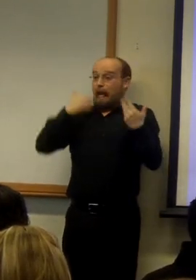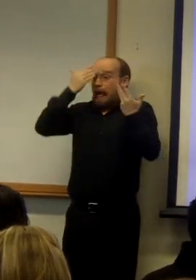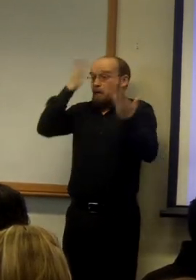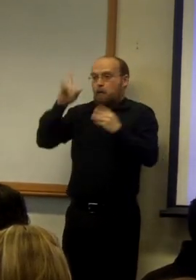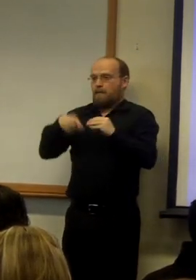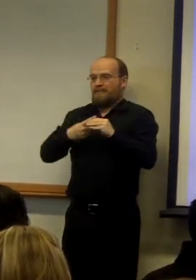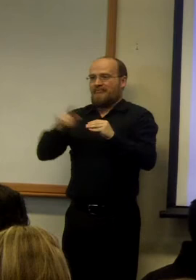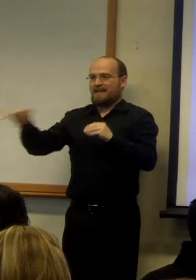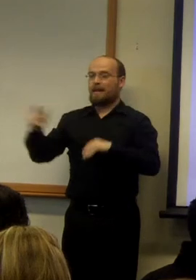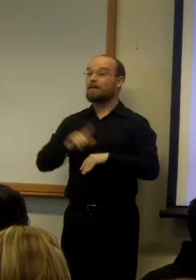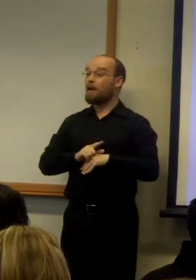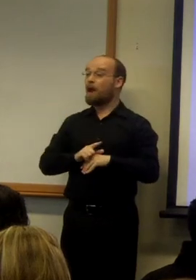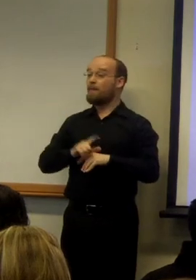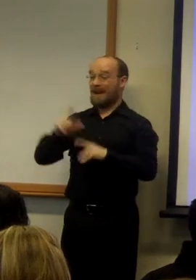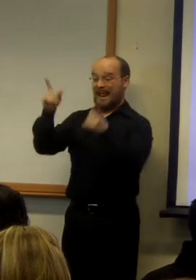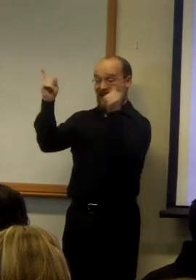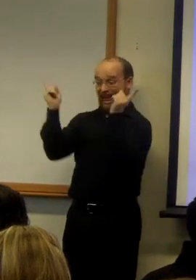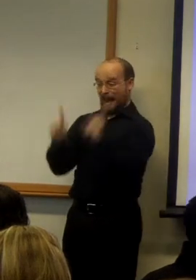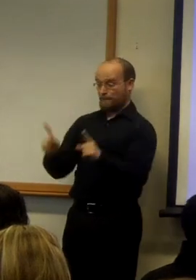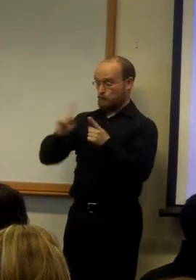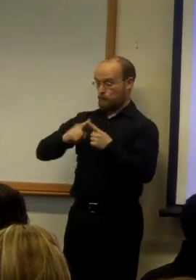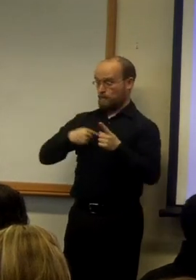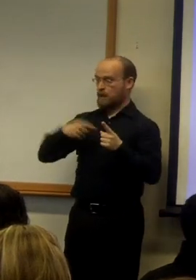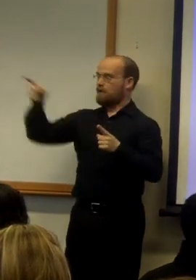I was blamed for what had happened to me.